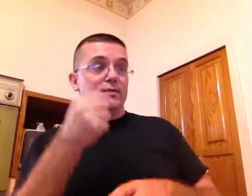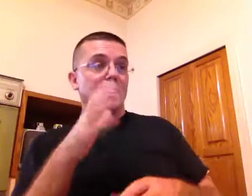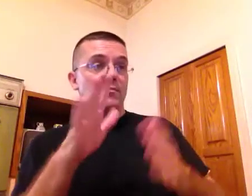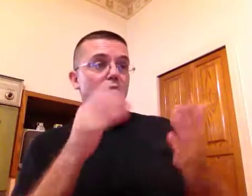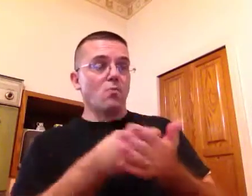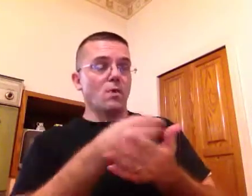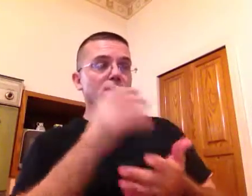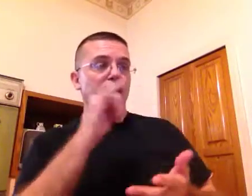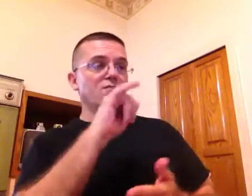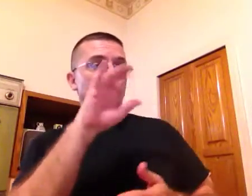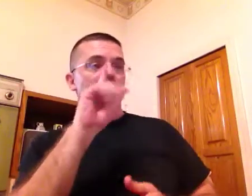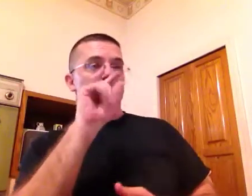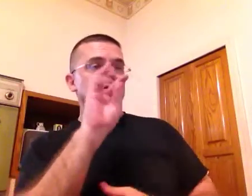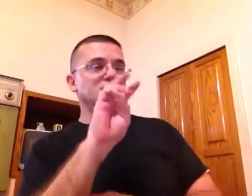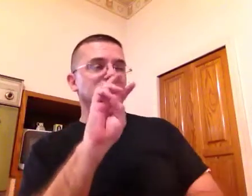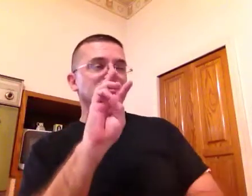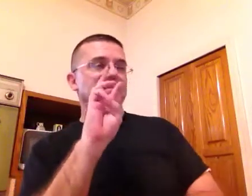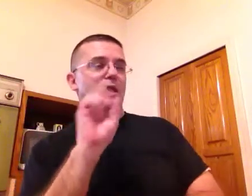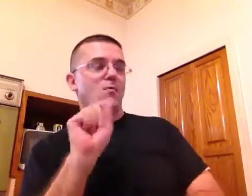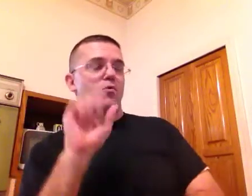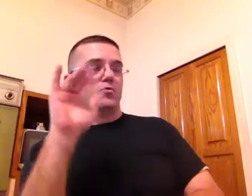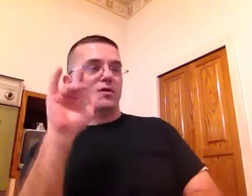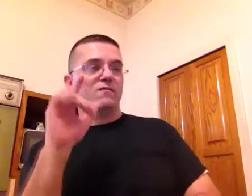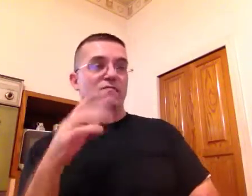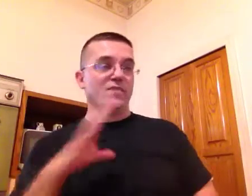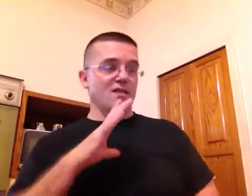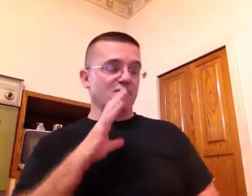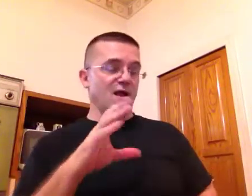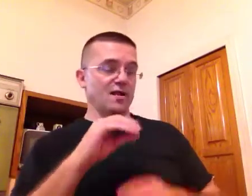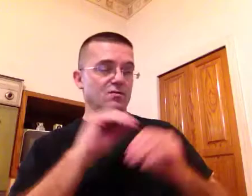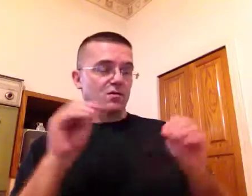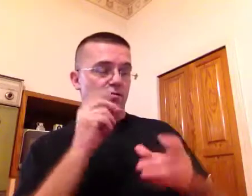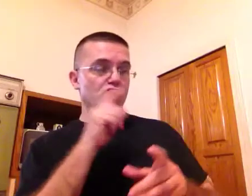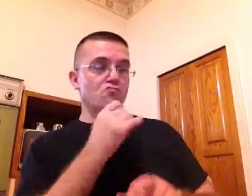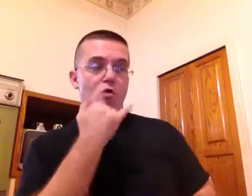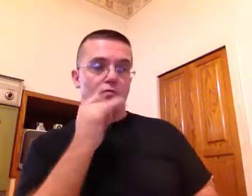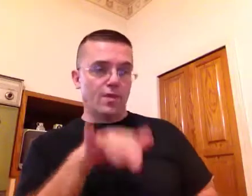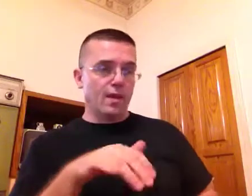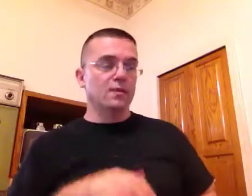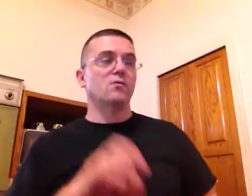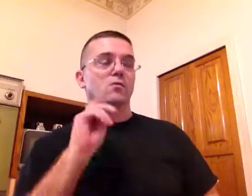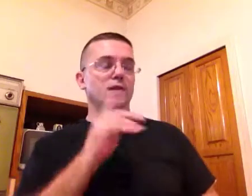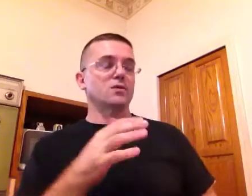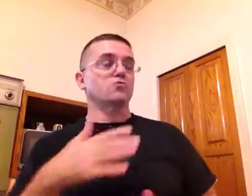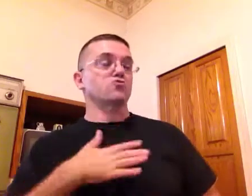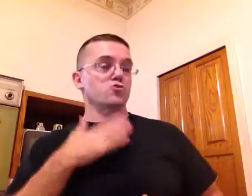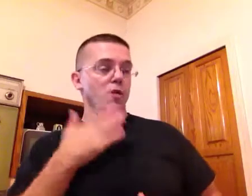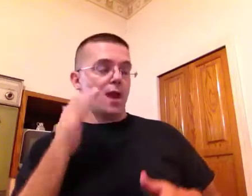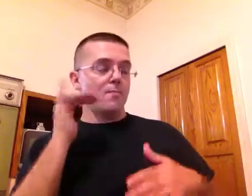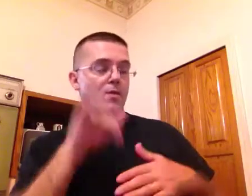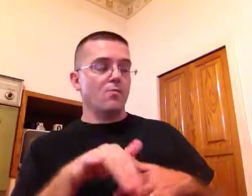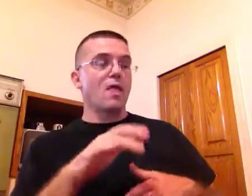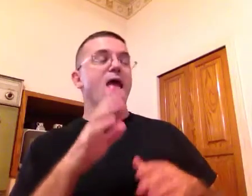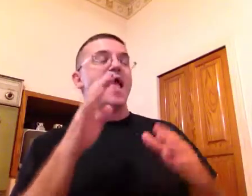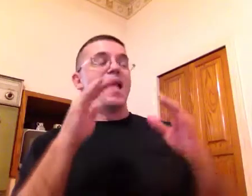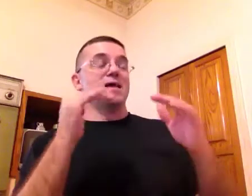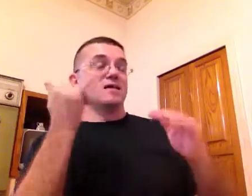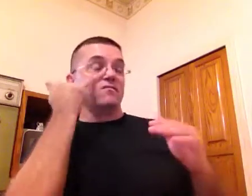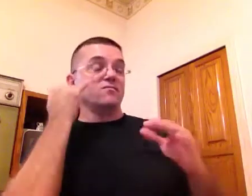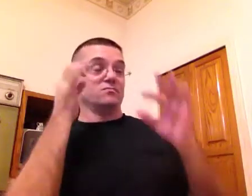6.25%. Well, and that's fine. There's nothing wrong with that. Okay, but so you're happy with the terms of that if they occur exactly